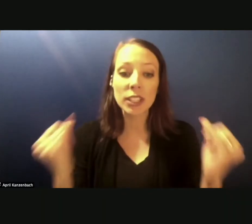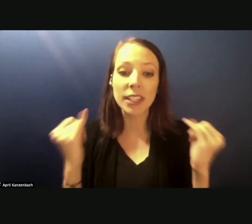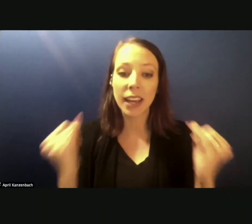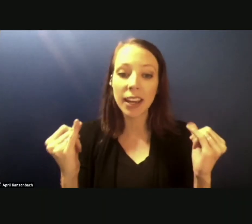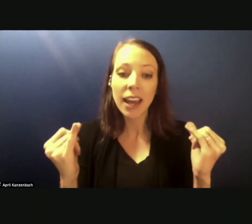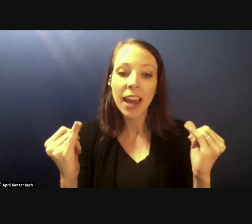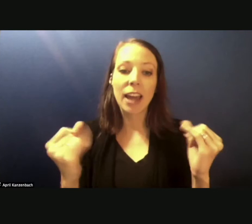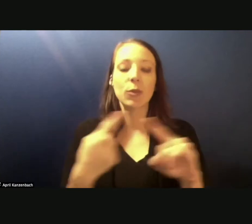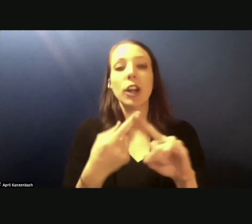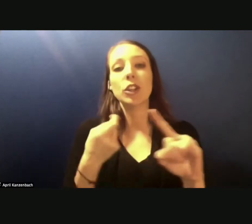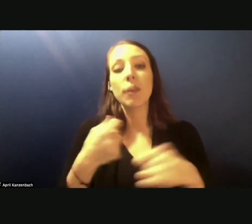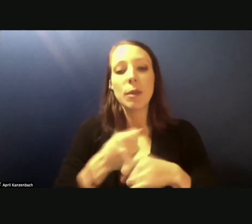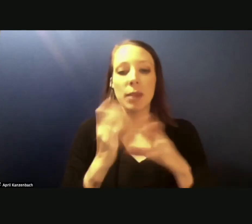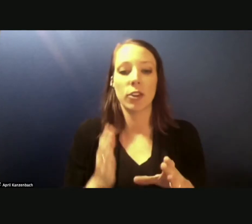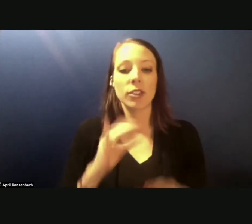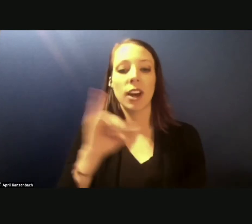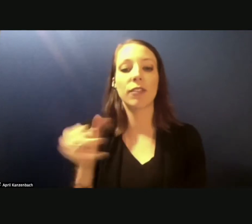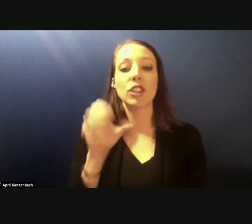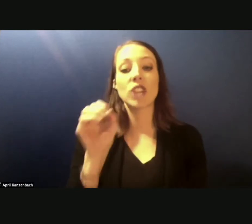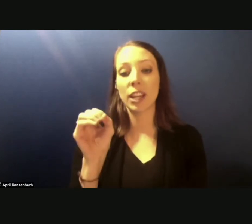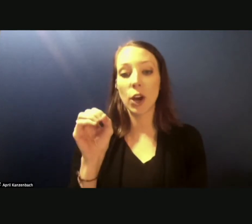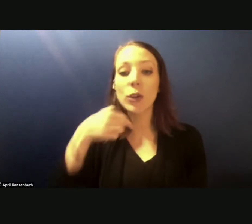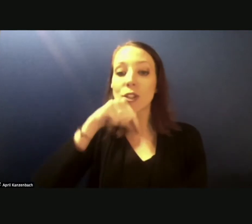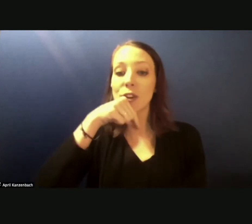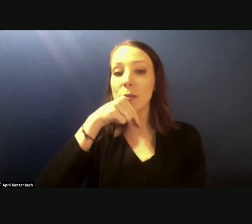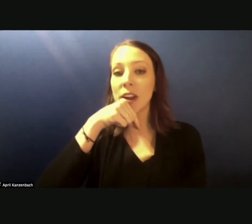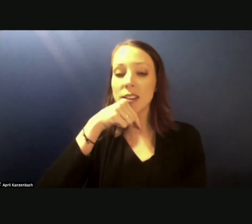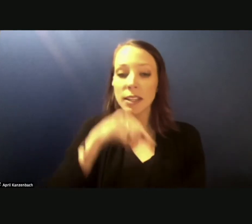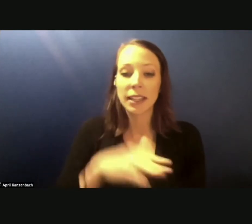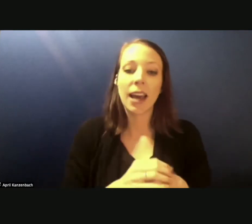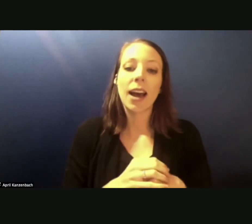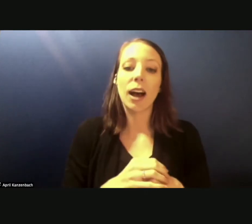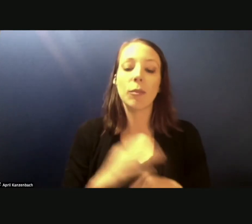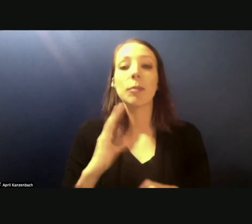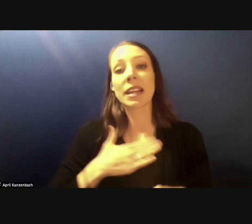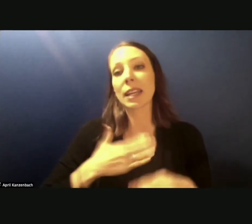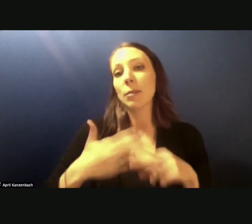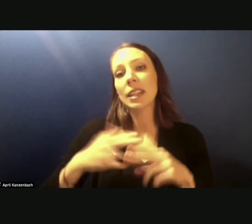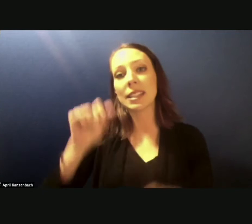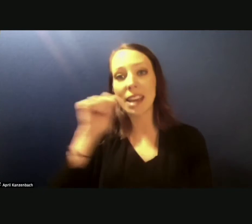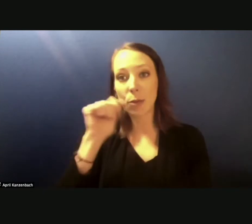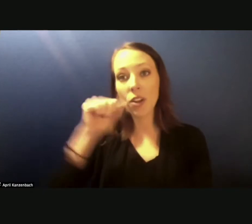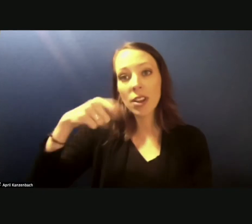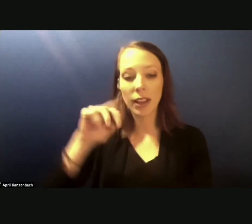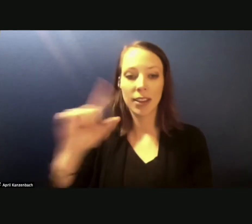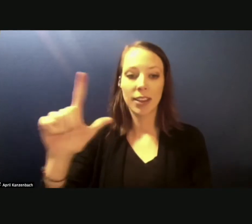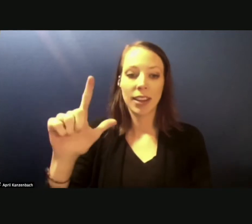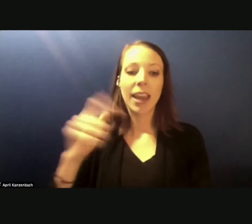demonstration today, and it's brought to you from the makers of Jennie-O turkey brand. My name is